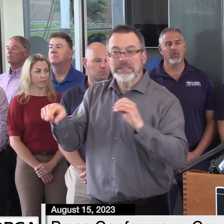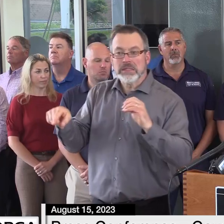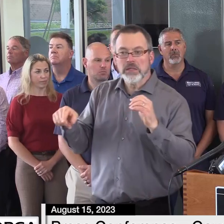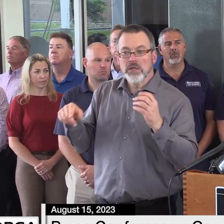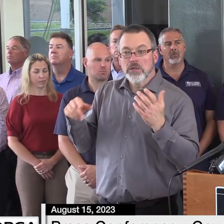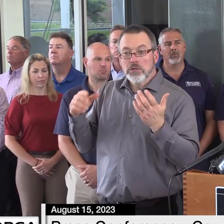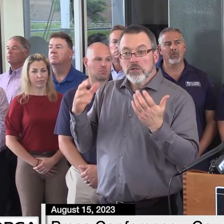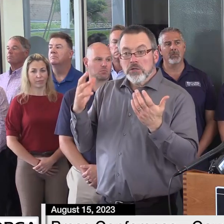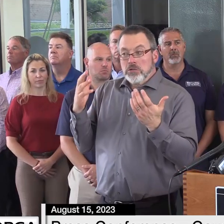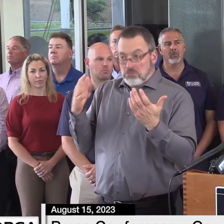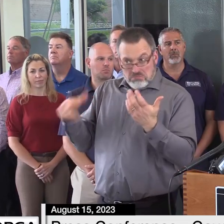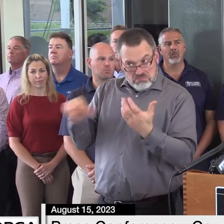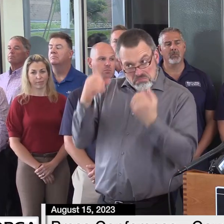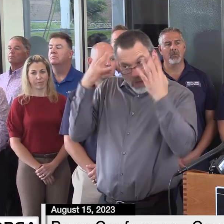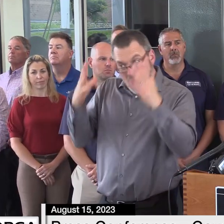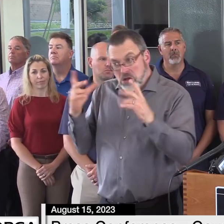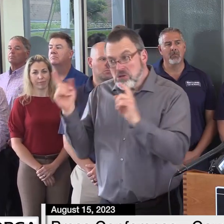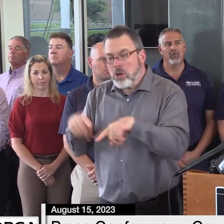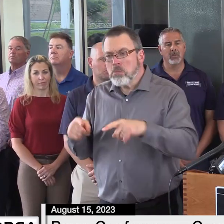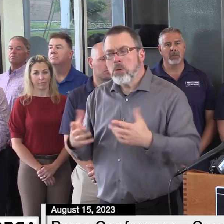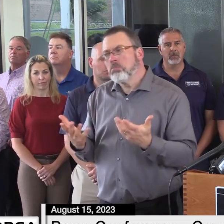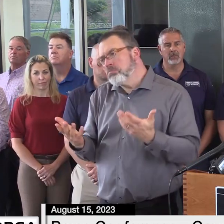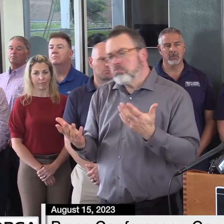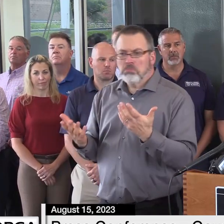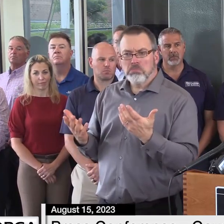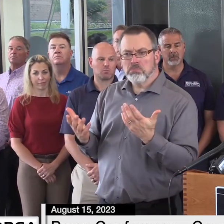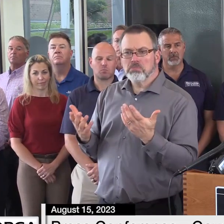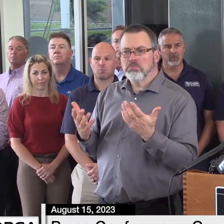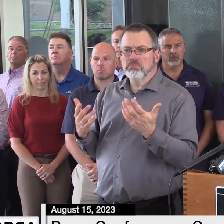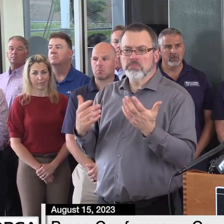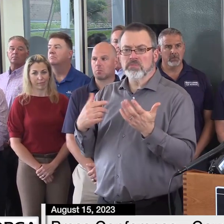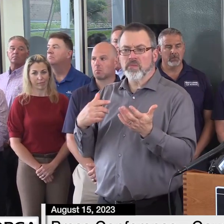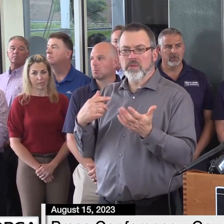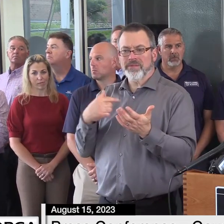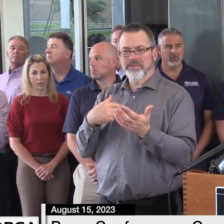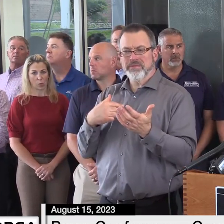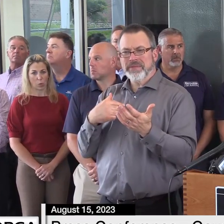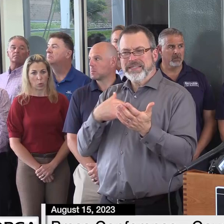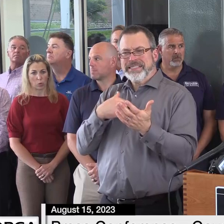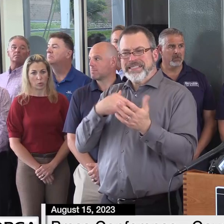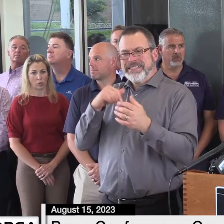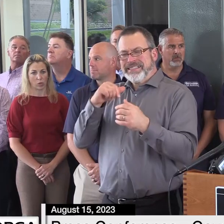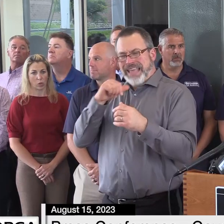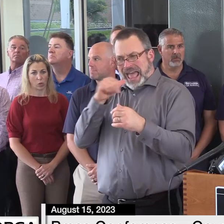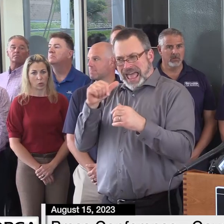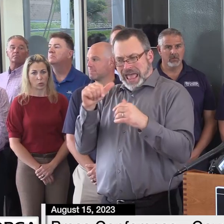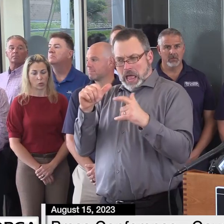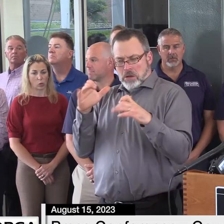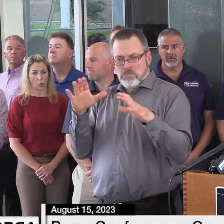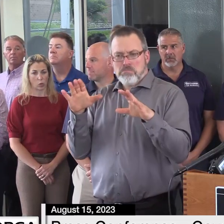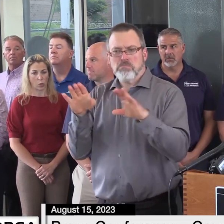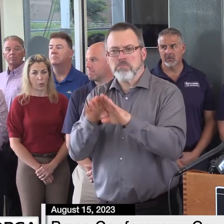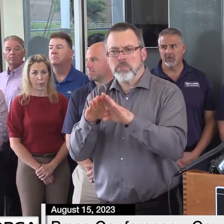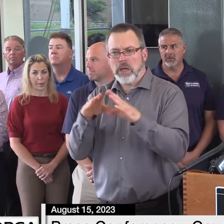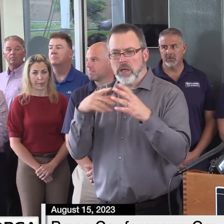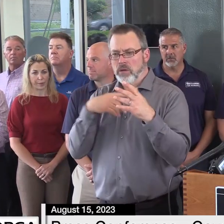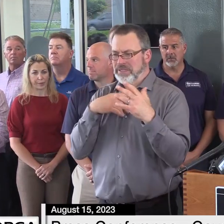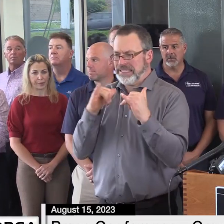those on not completely closed, but on standby. And so